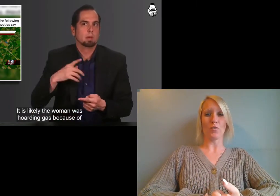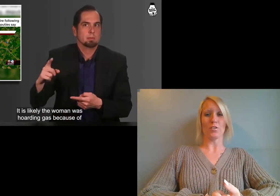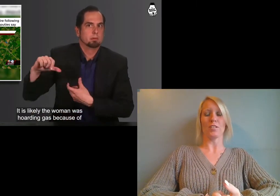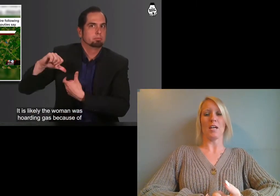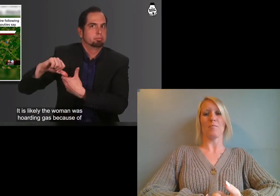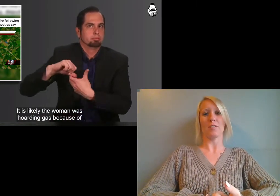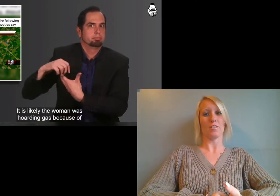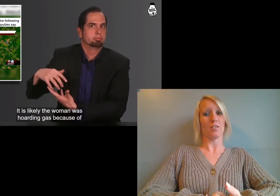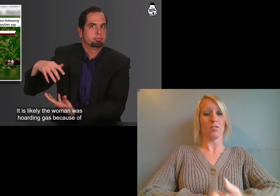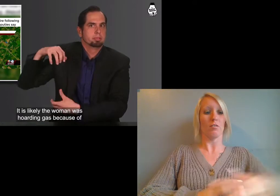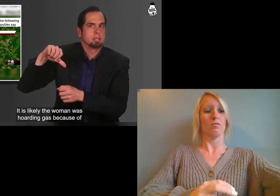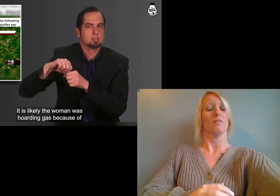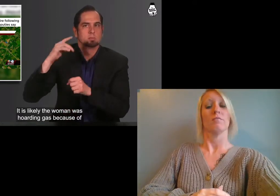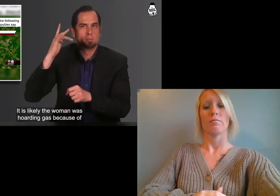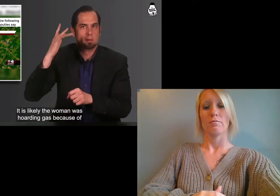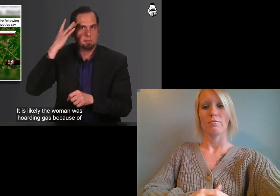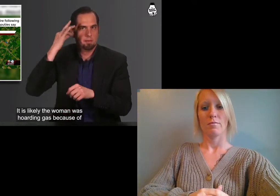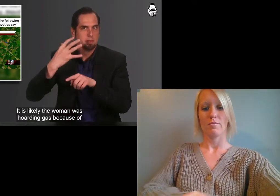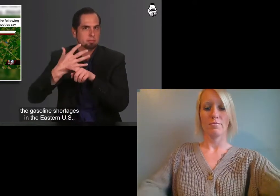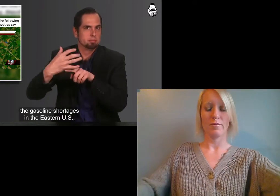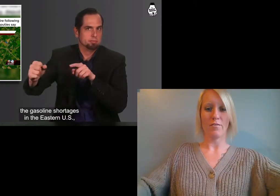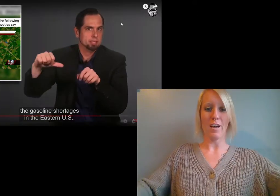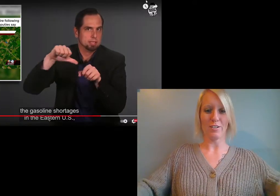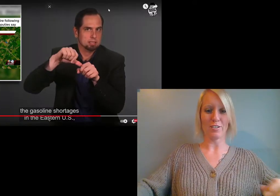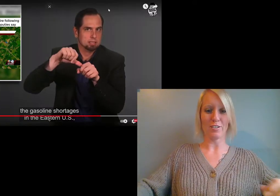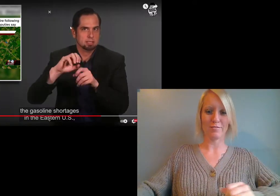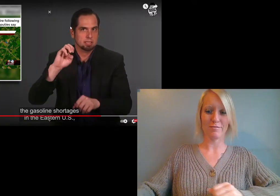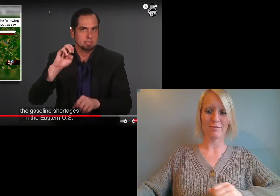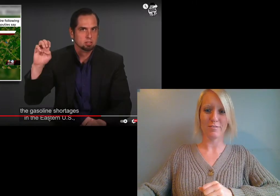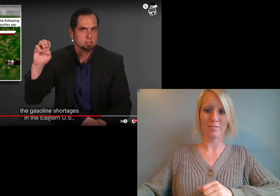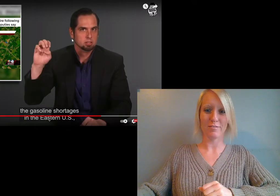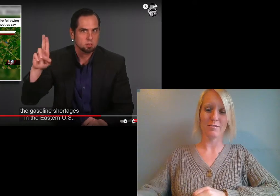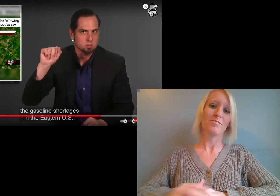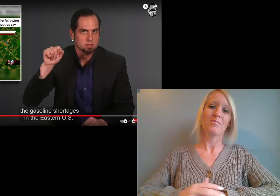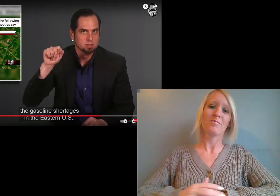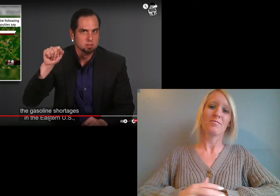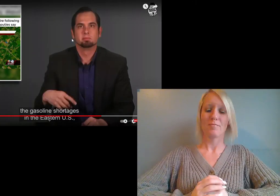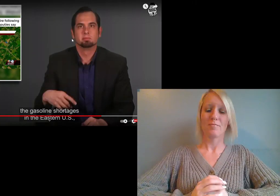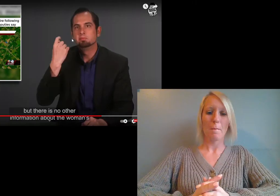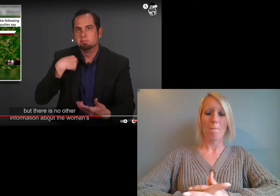pushed her over to stop the fire.